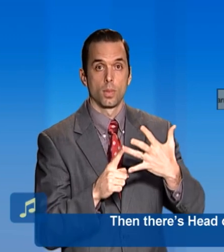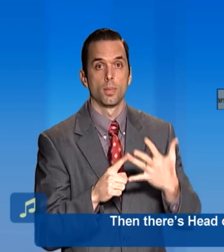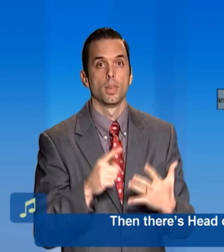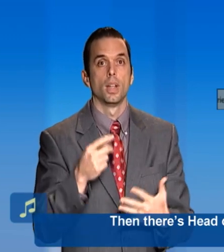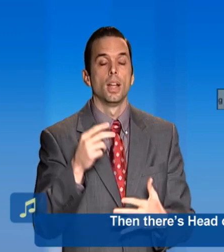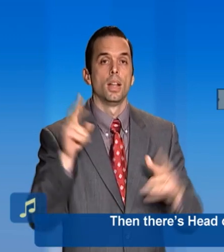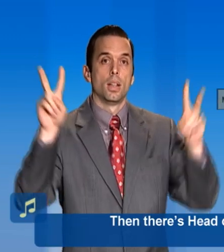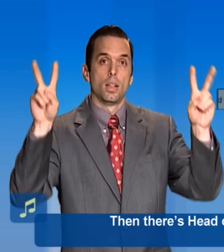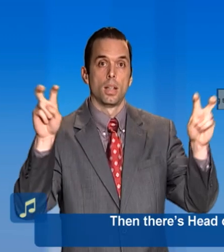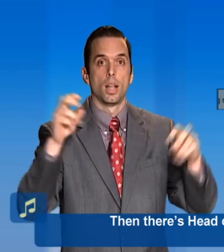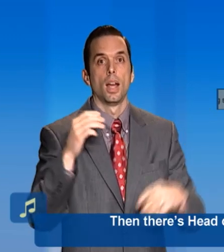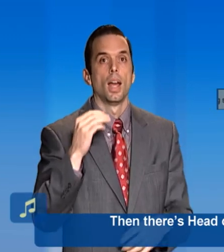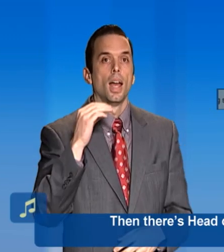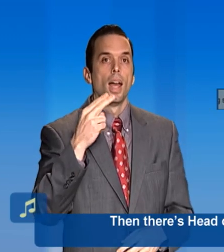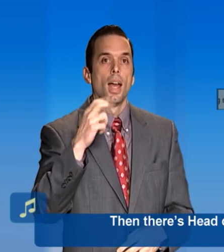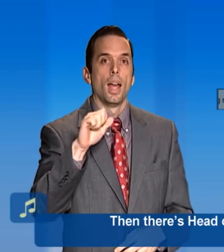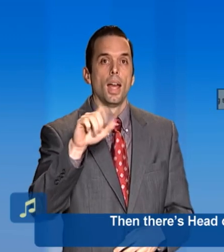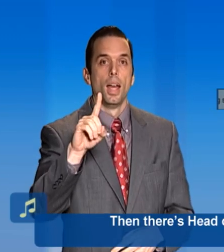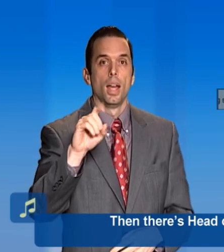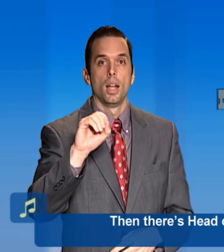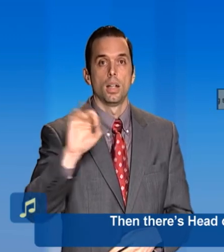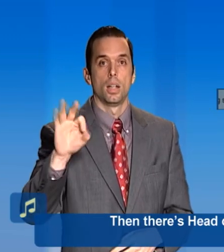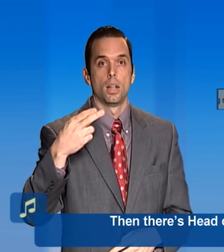Then there's head of household.